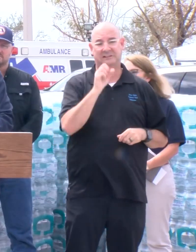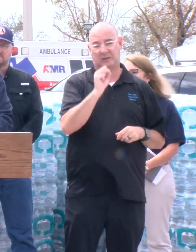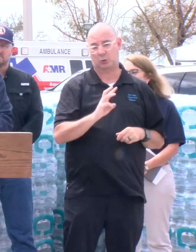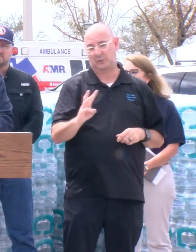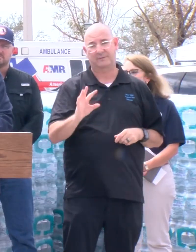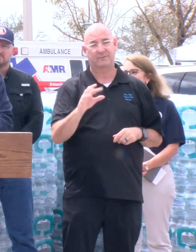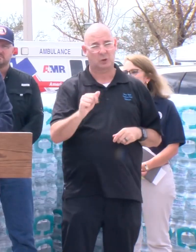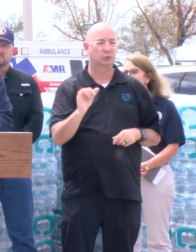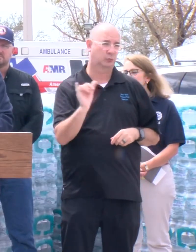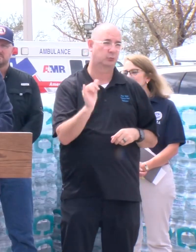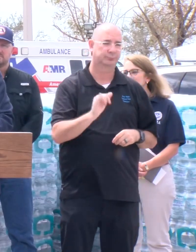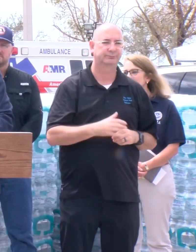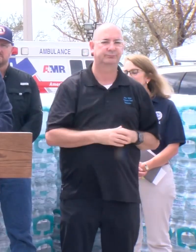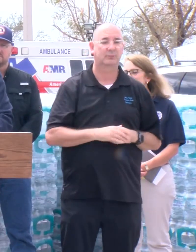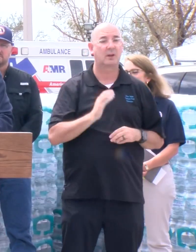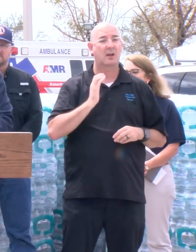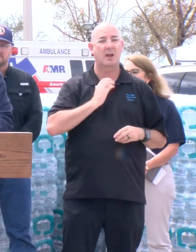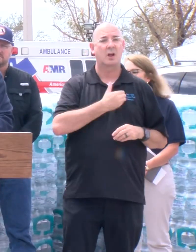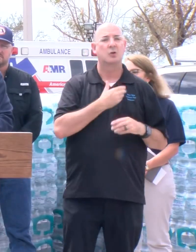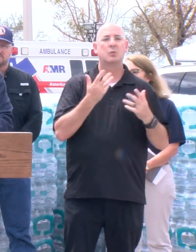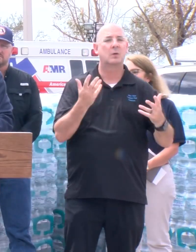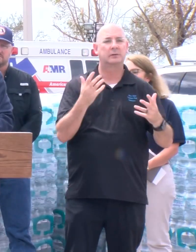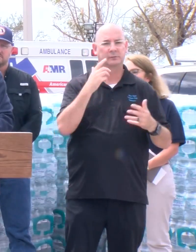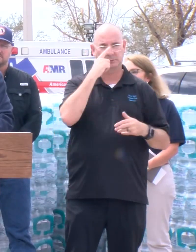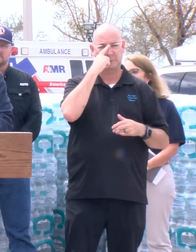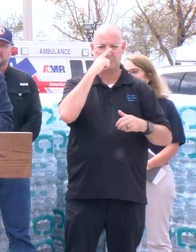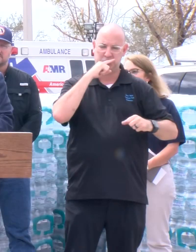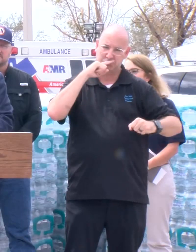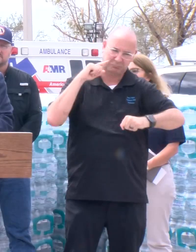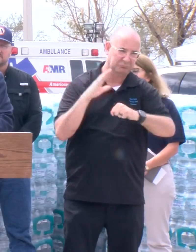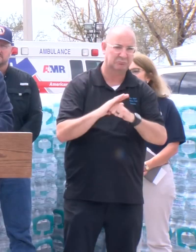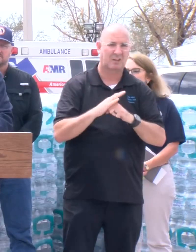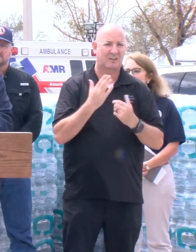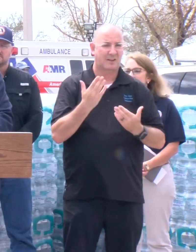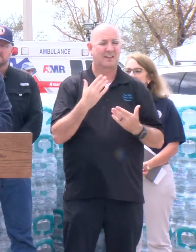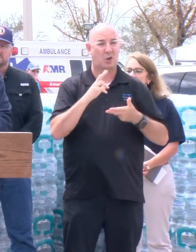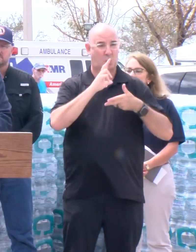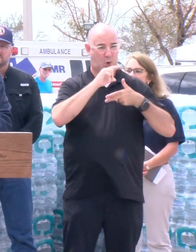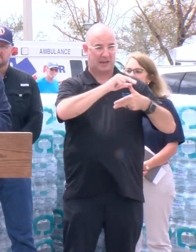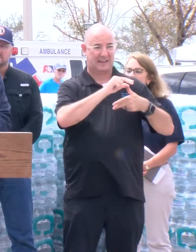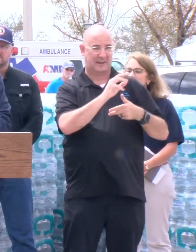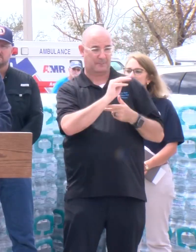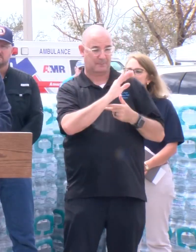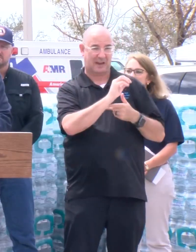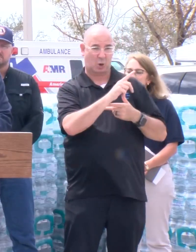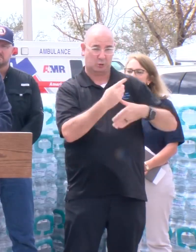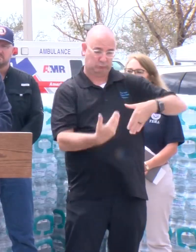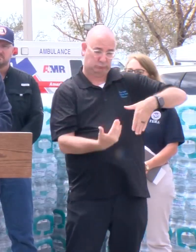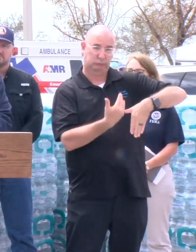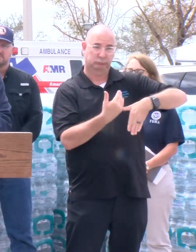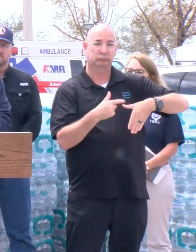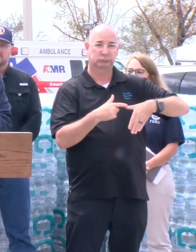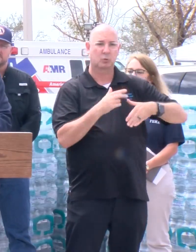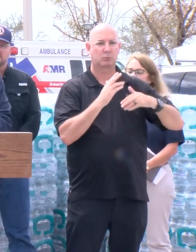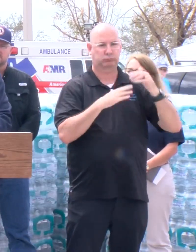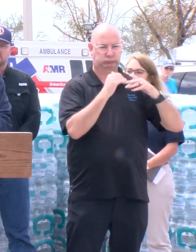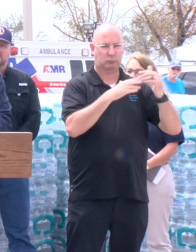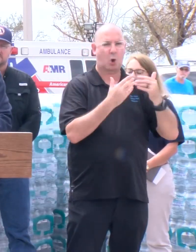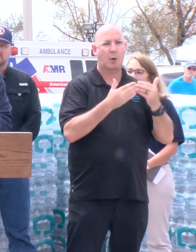our continuing commitment for rebuilding from Hurricane Michael, today's award will be almost $50 million for Panama